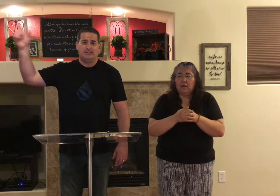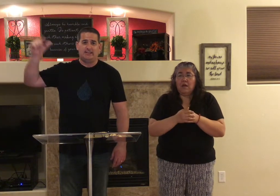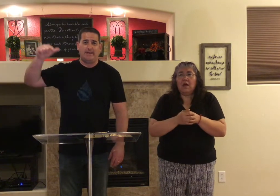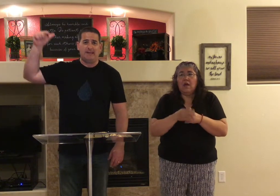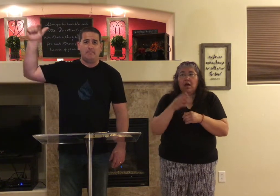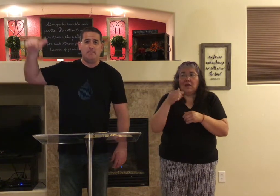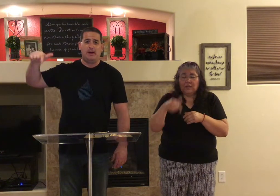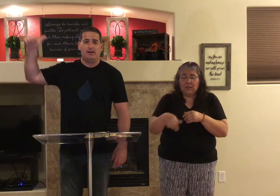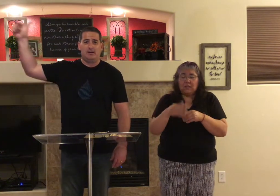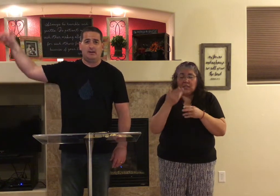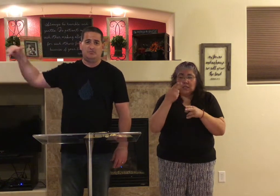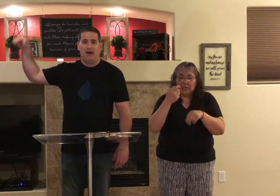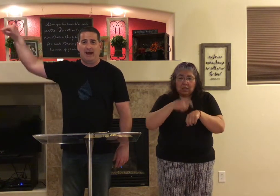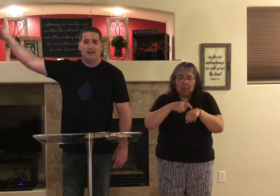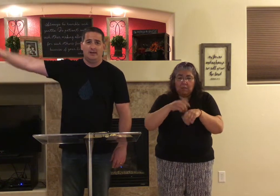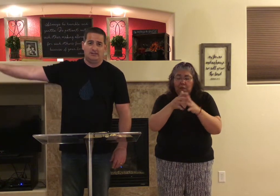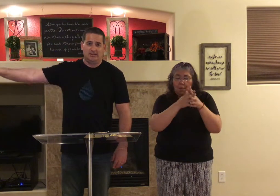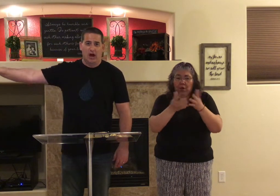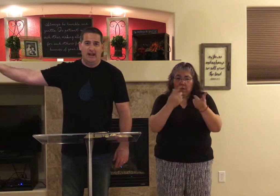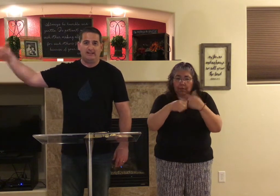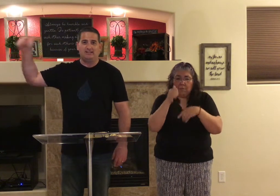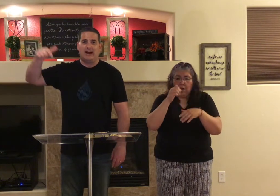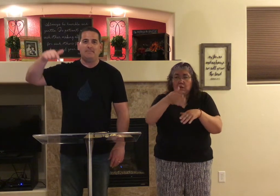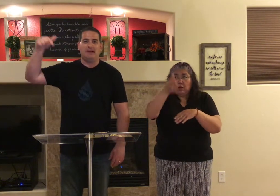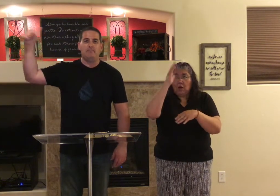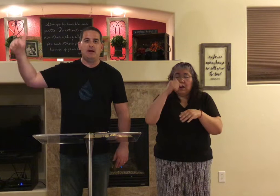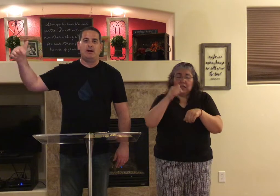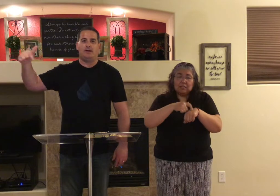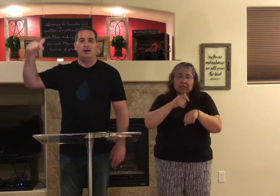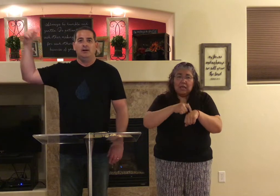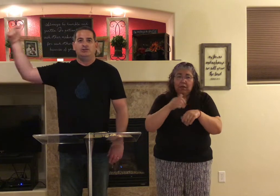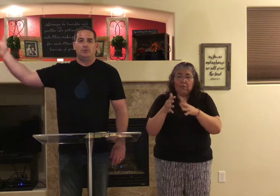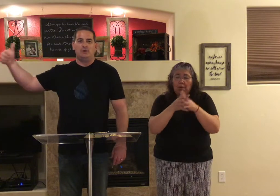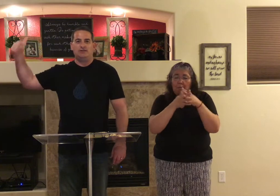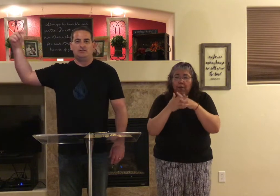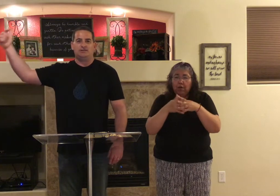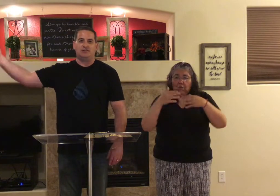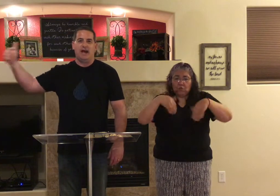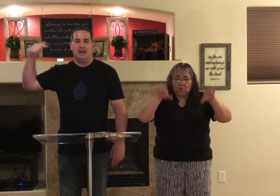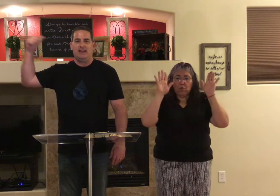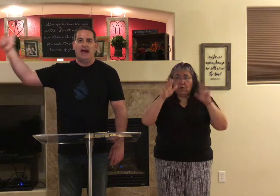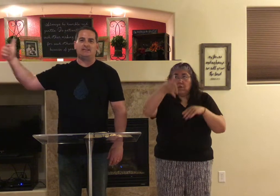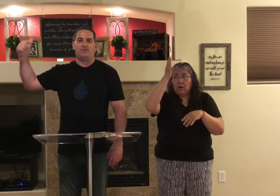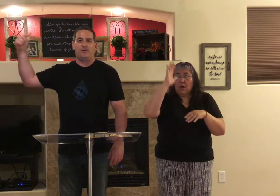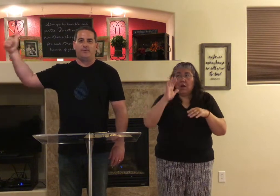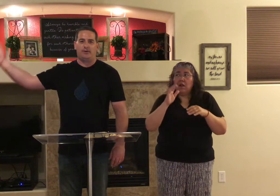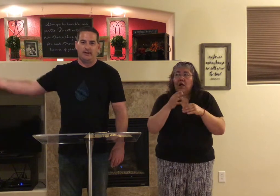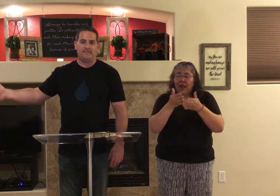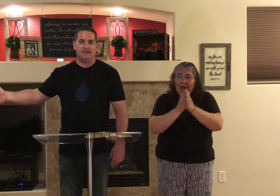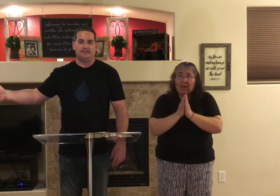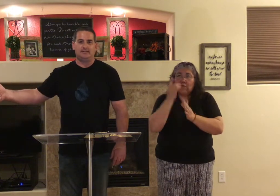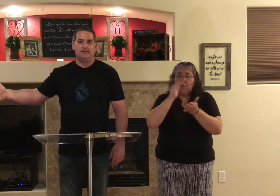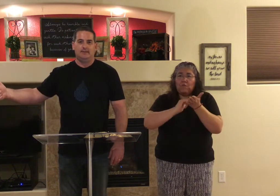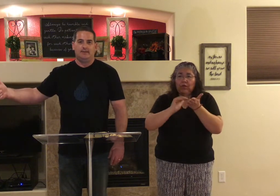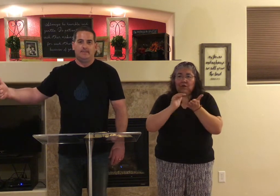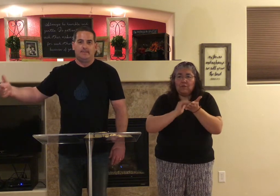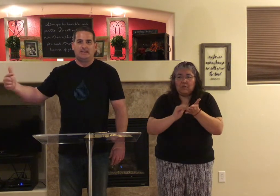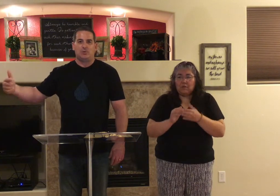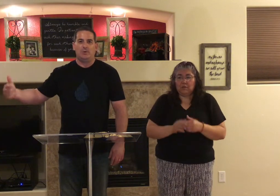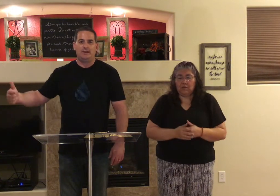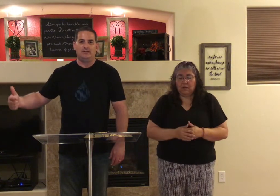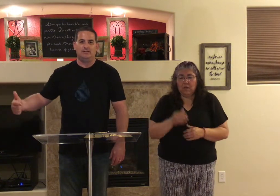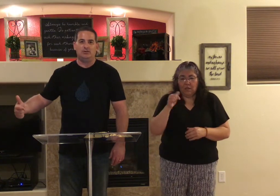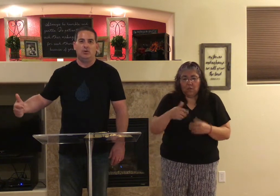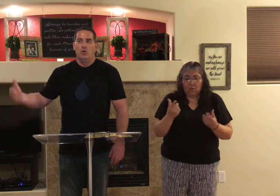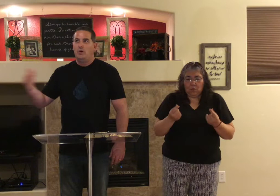sins. It's time that America comes back to God. It's time that America surrenders to God and asks for forgiveness.